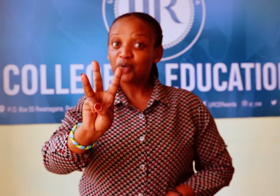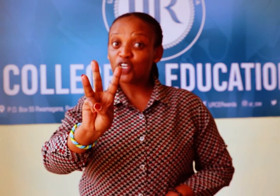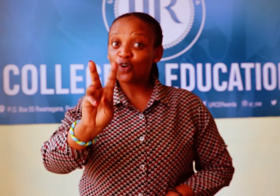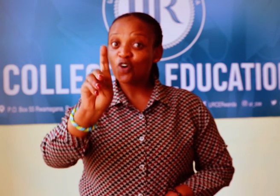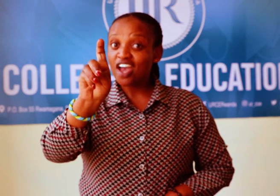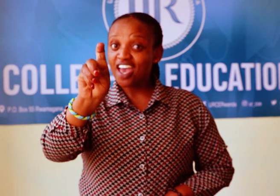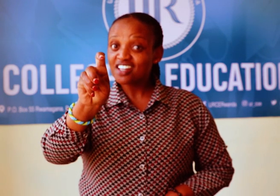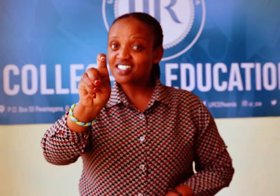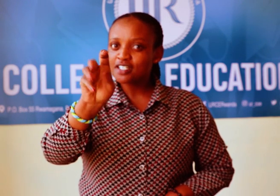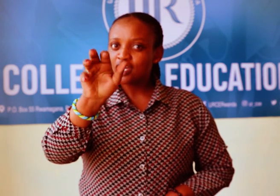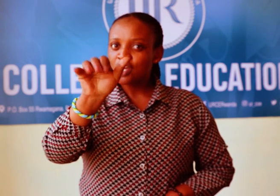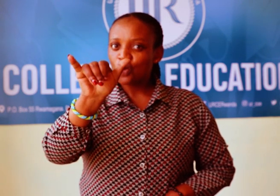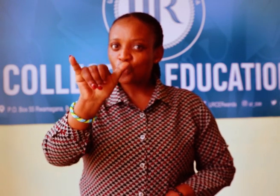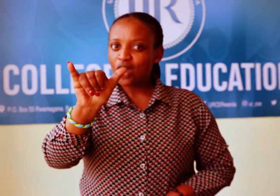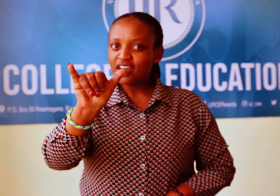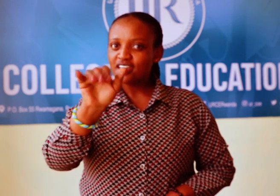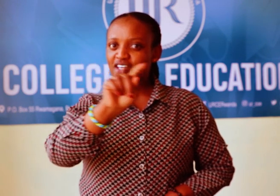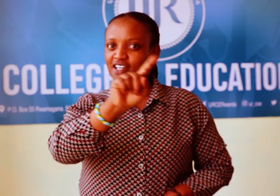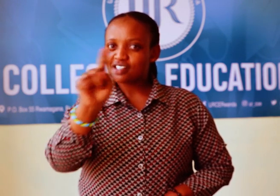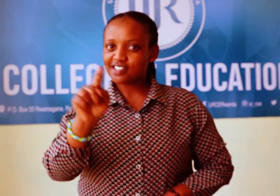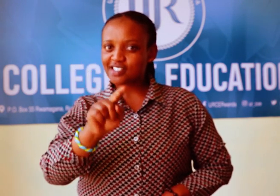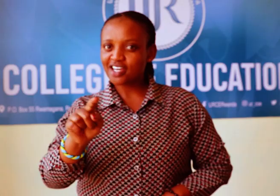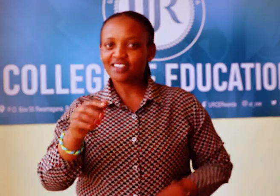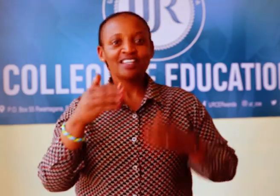W, X, Y, Z.